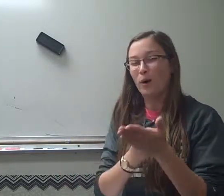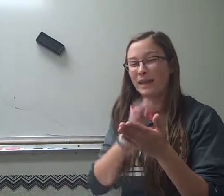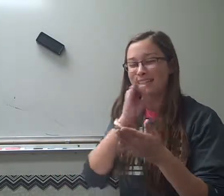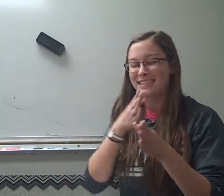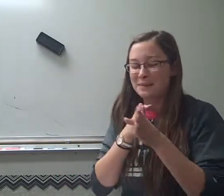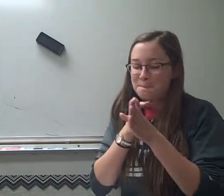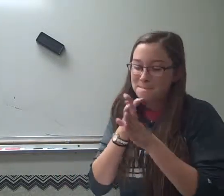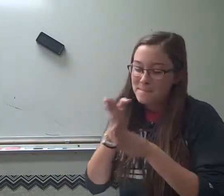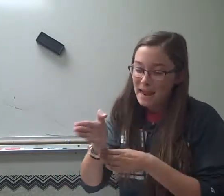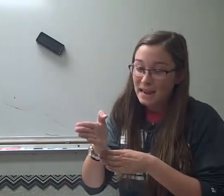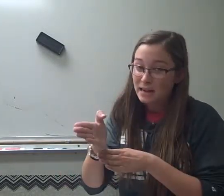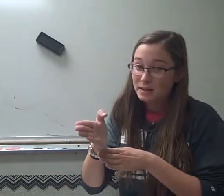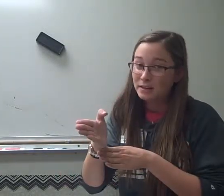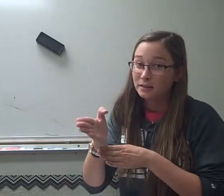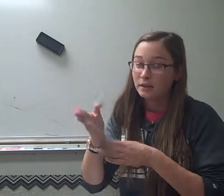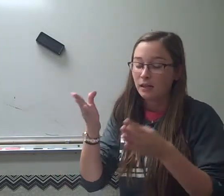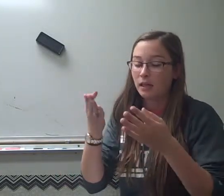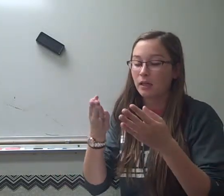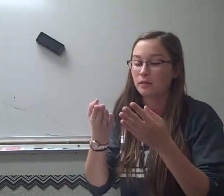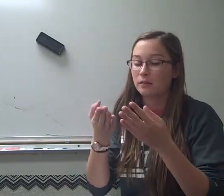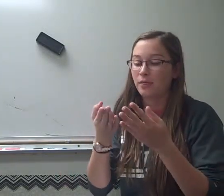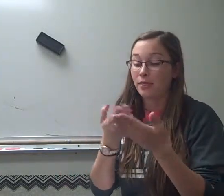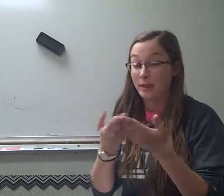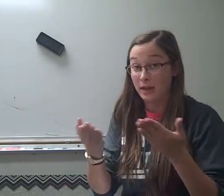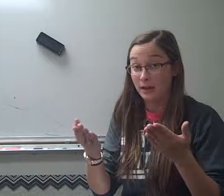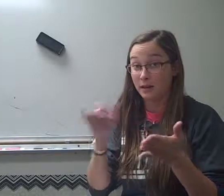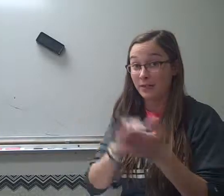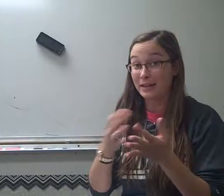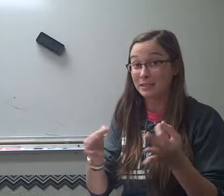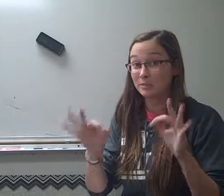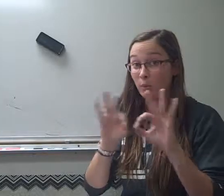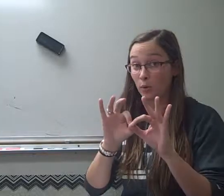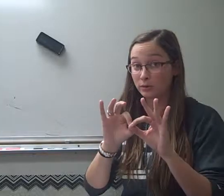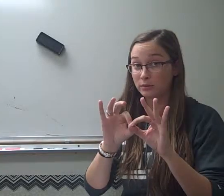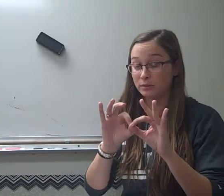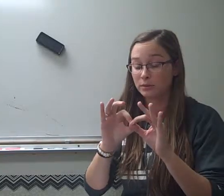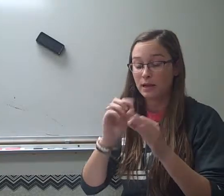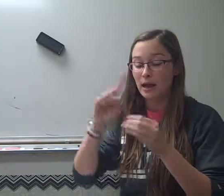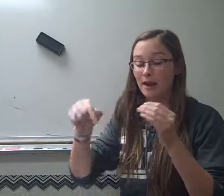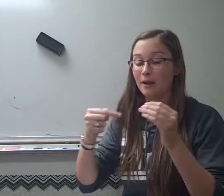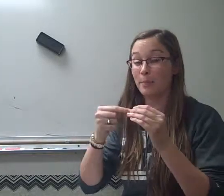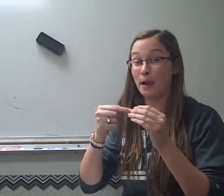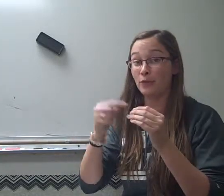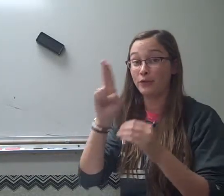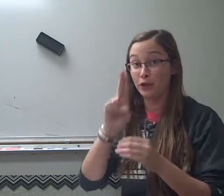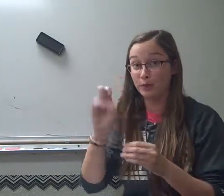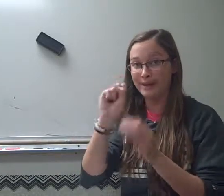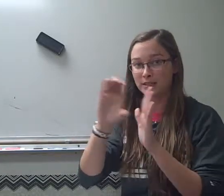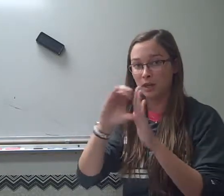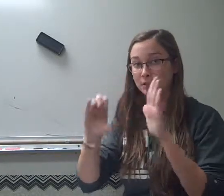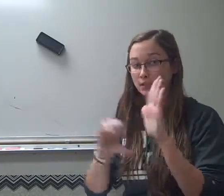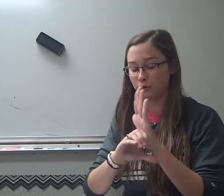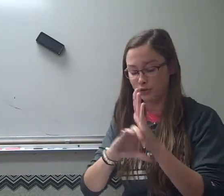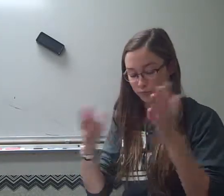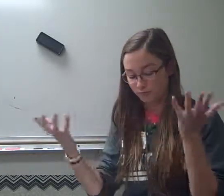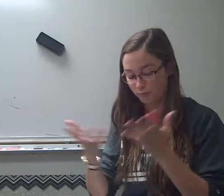What is the main thing that's important about the U.S. Constitution?